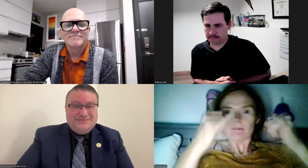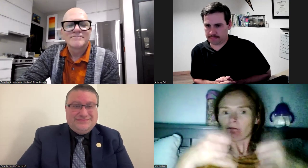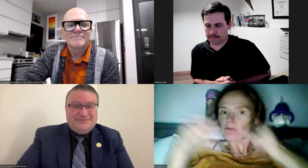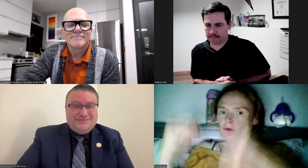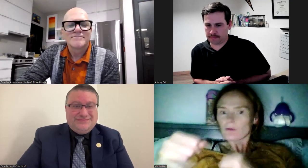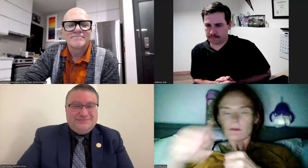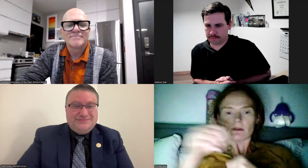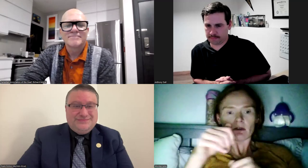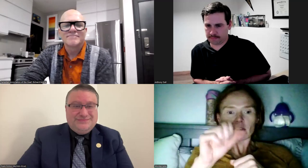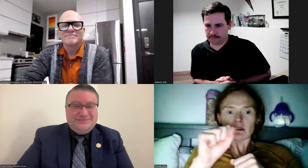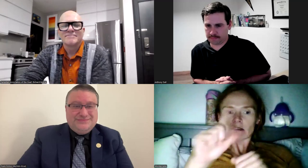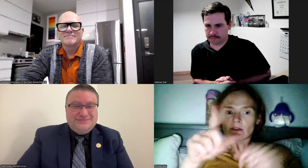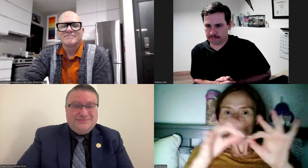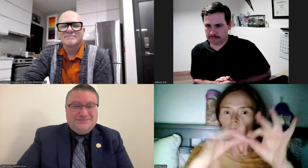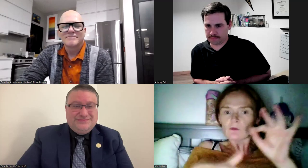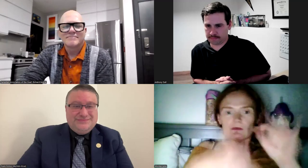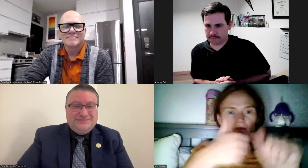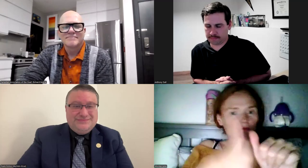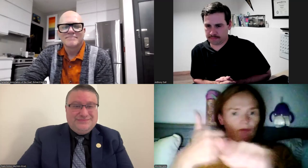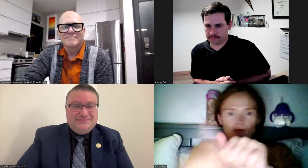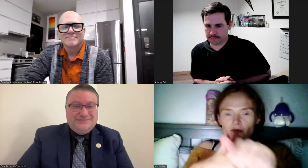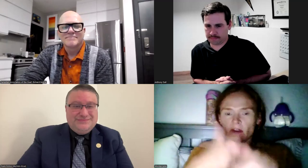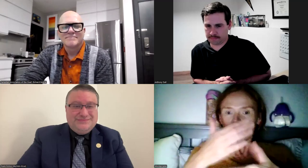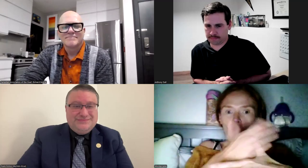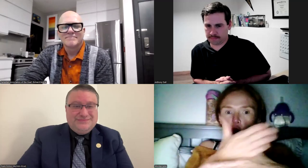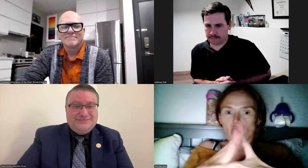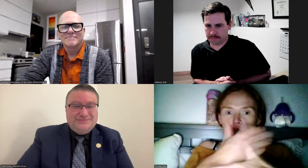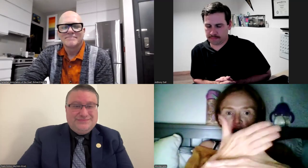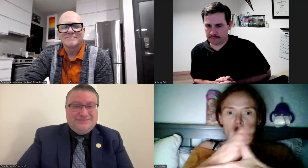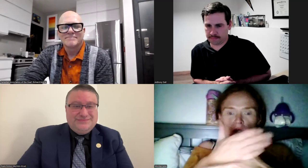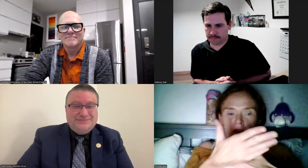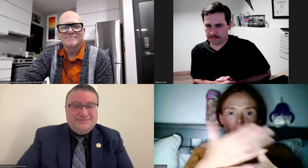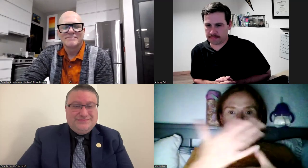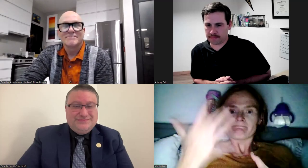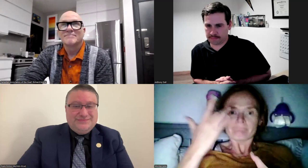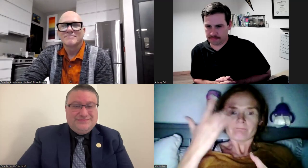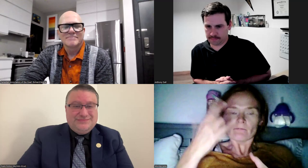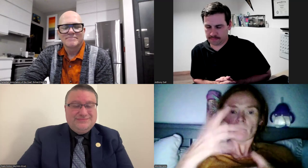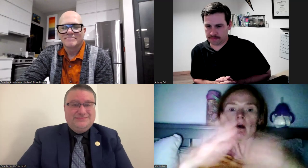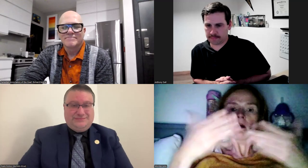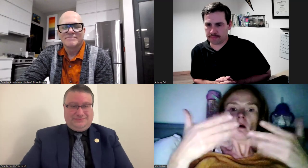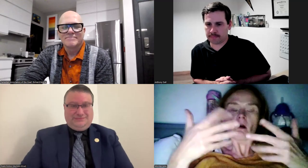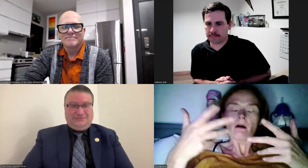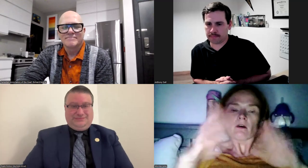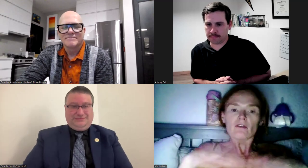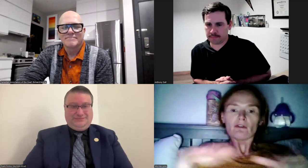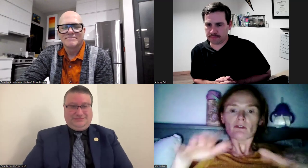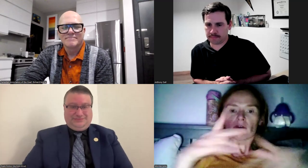born, her own individual, there was no sign language interpreter provided for her. She had to share